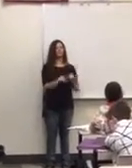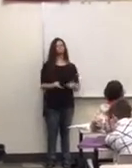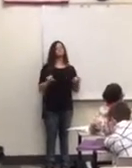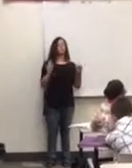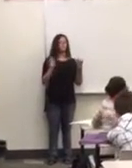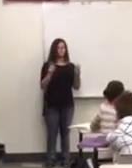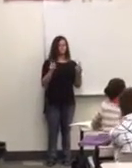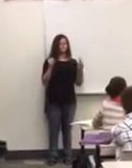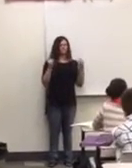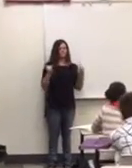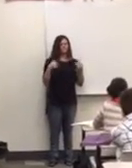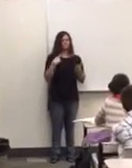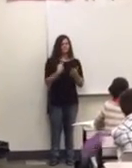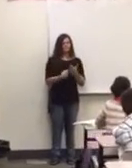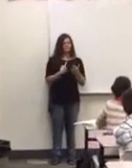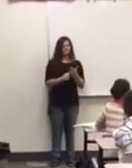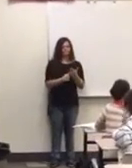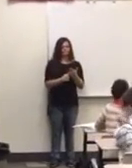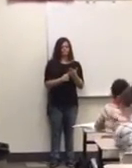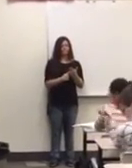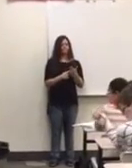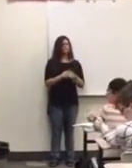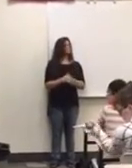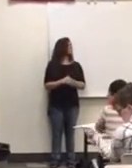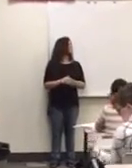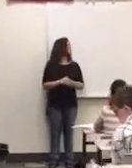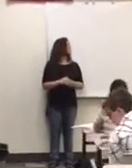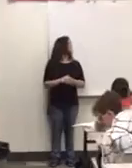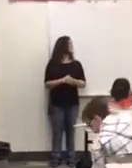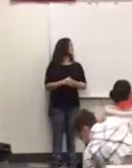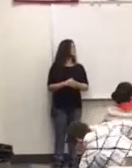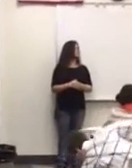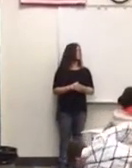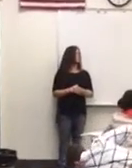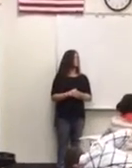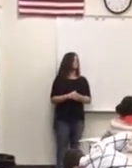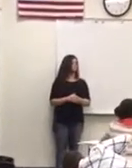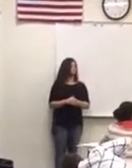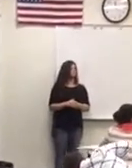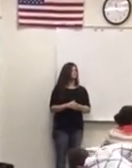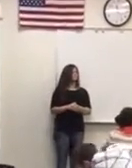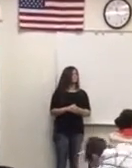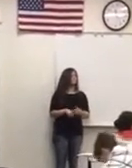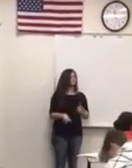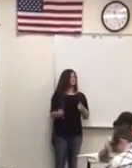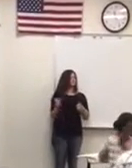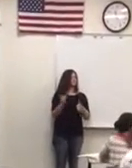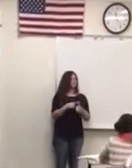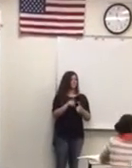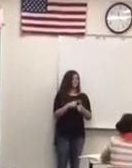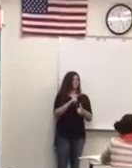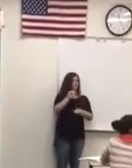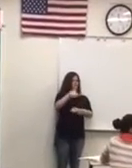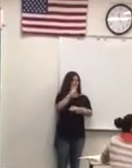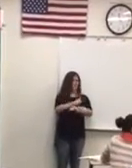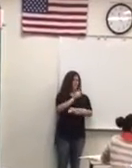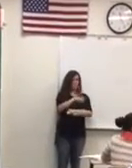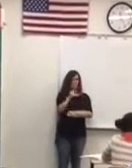goes, make sure that first of all, if you've never built a PowerPoint presentation, let me tell you,